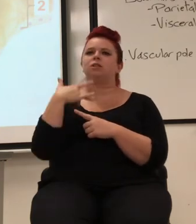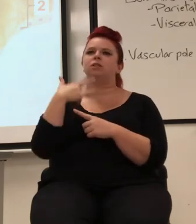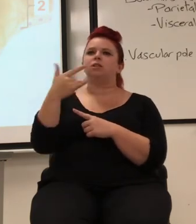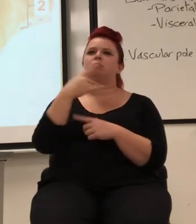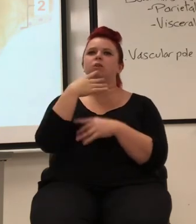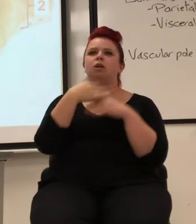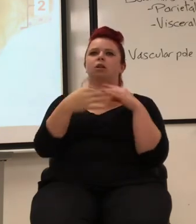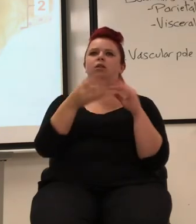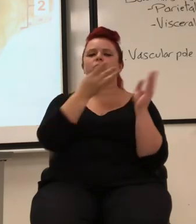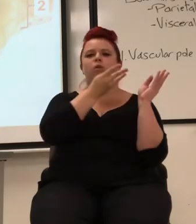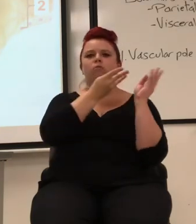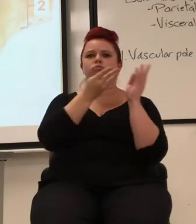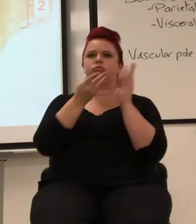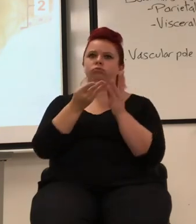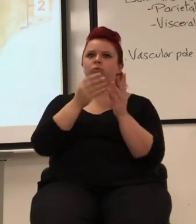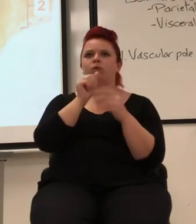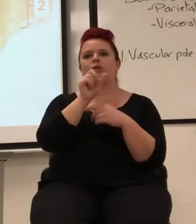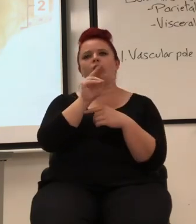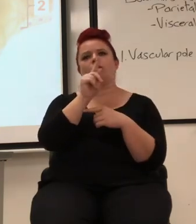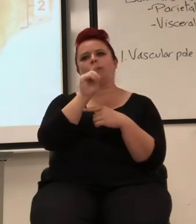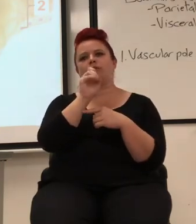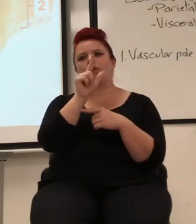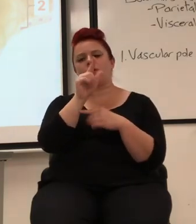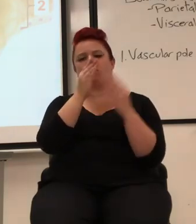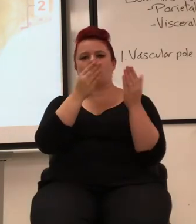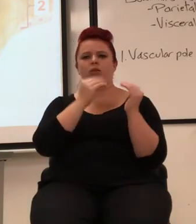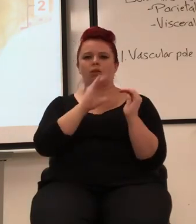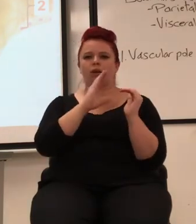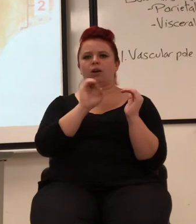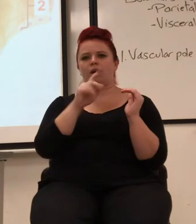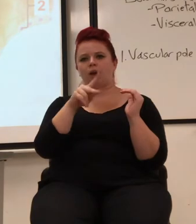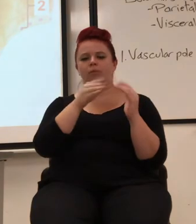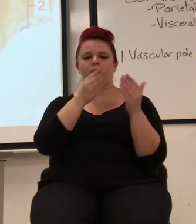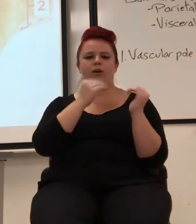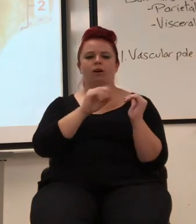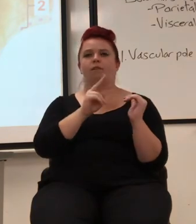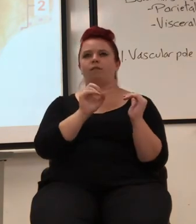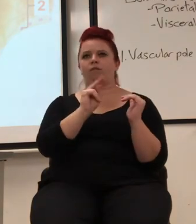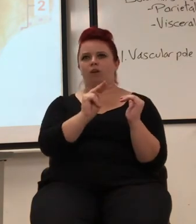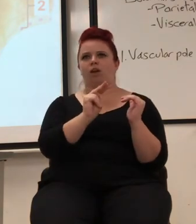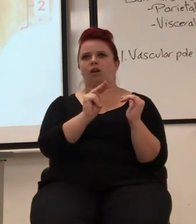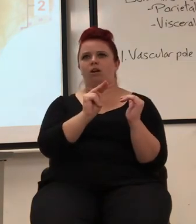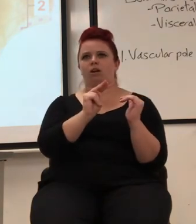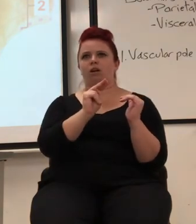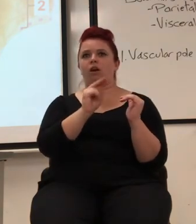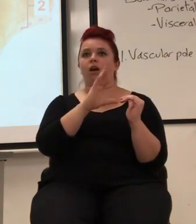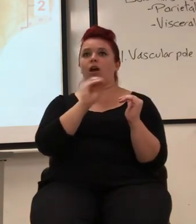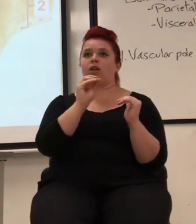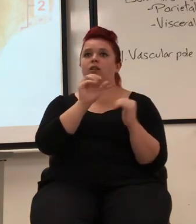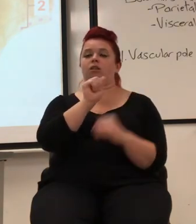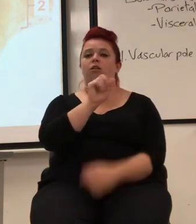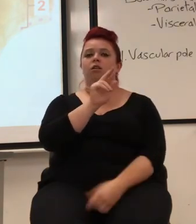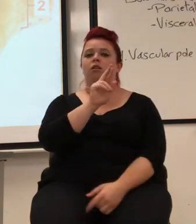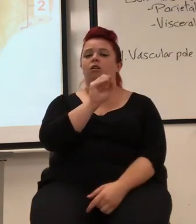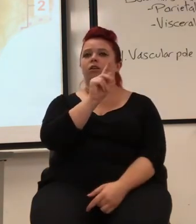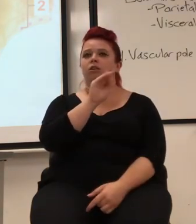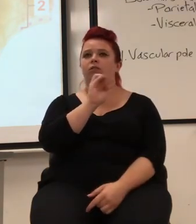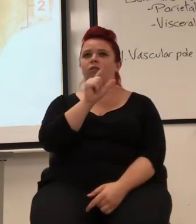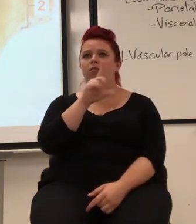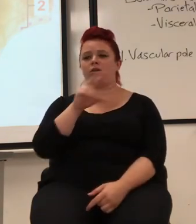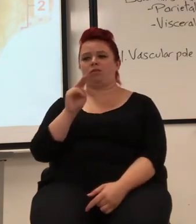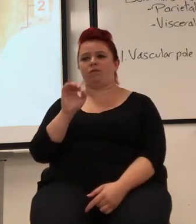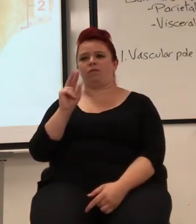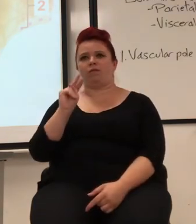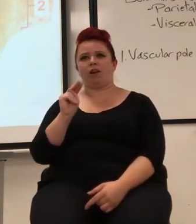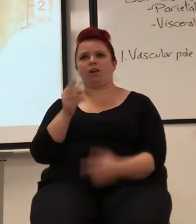is arterial capillary vein, and the capillary and the arterial and the vein are on opposite sides. But here you